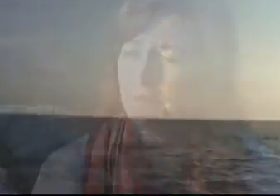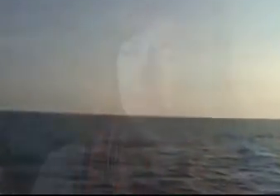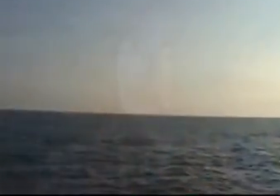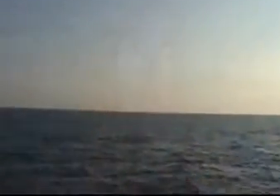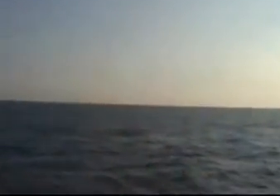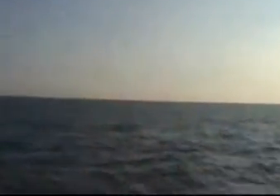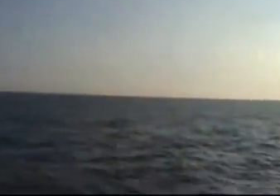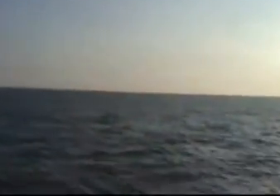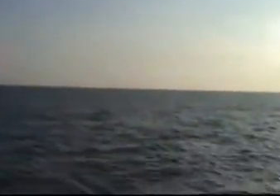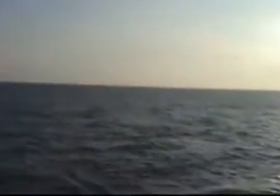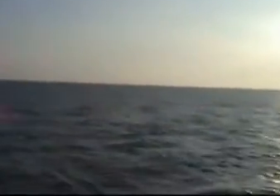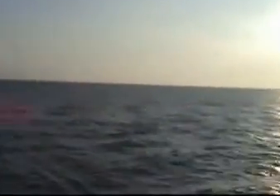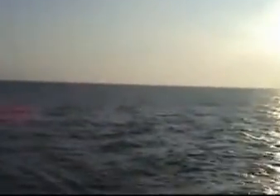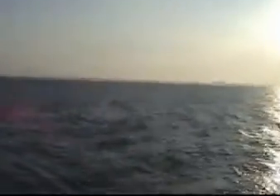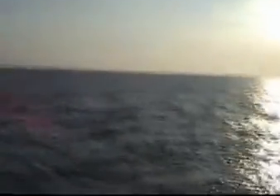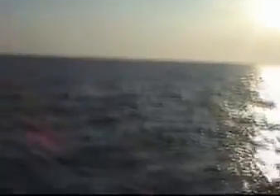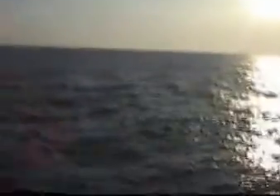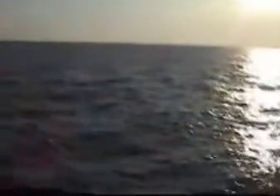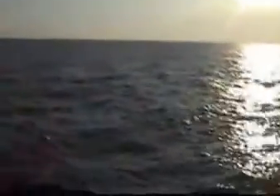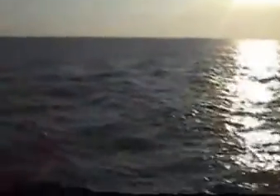Adam. O